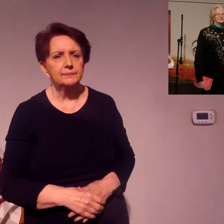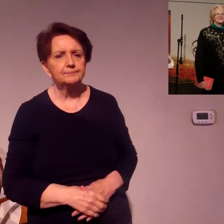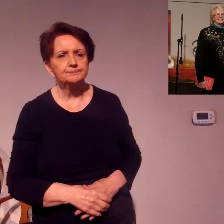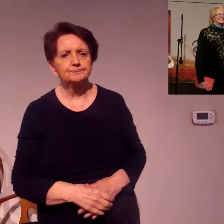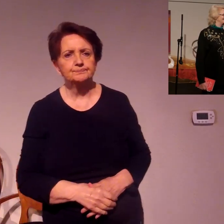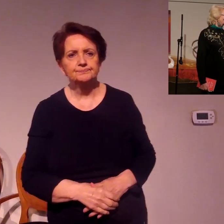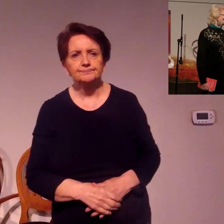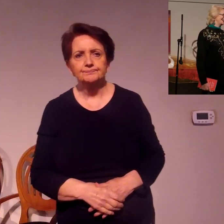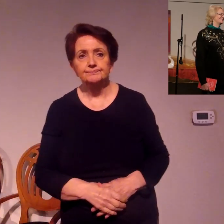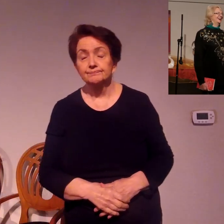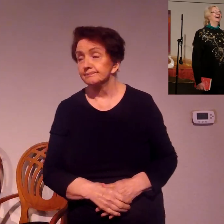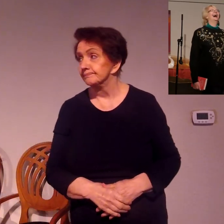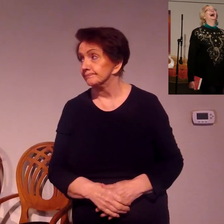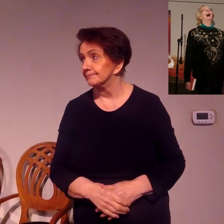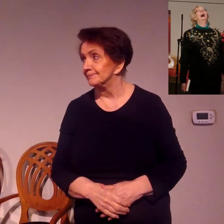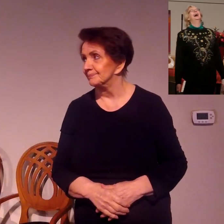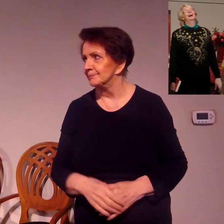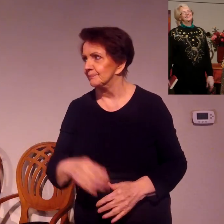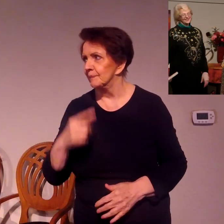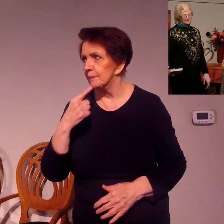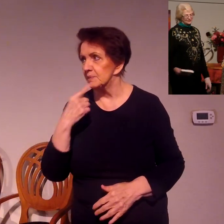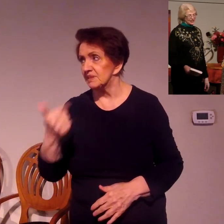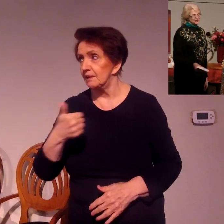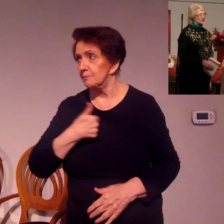So I'm just going to tell them myself.